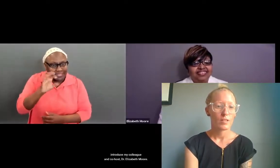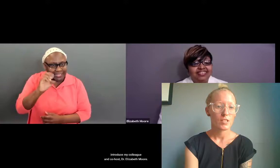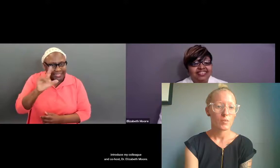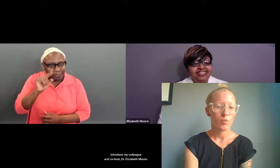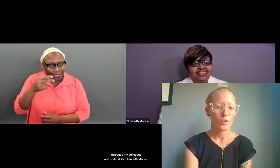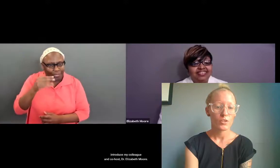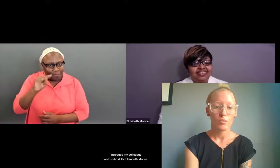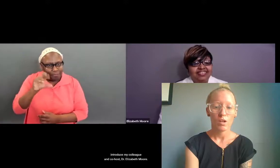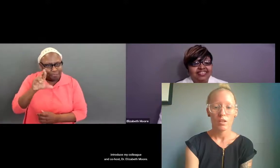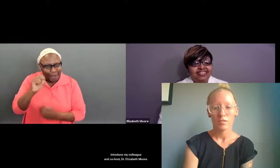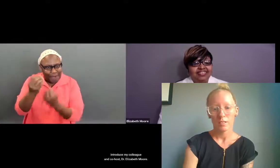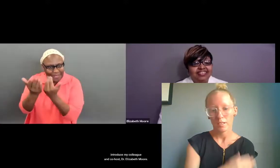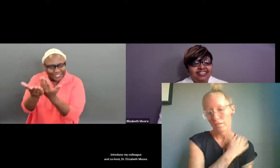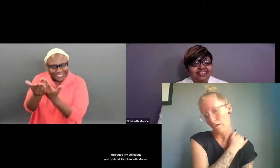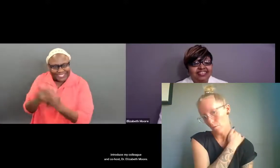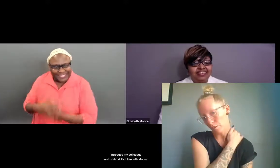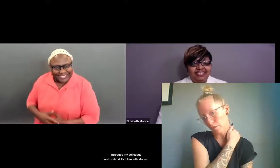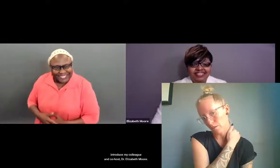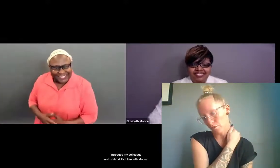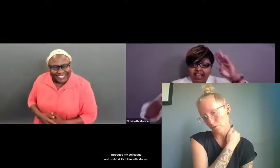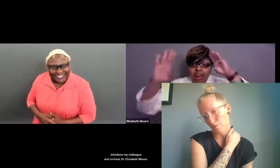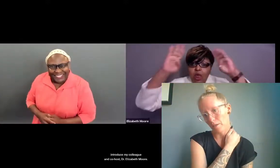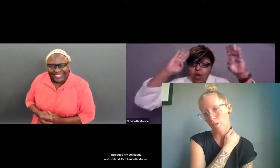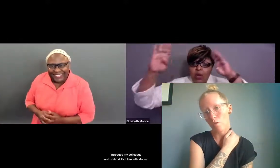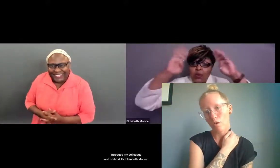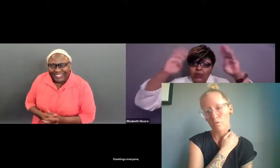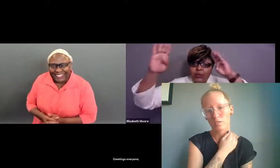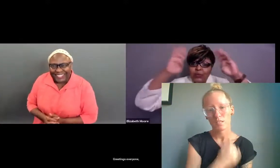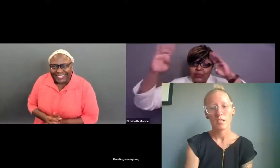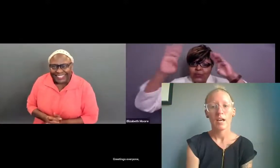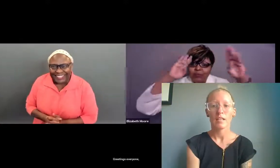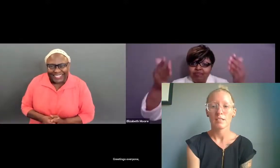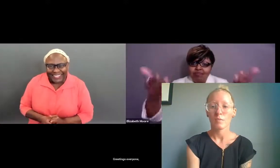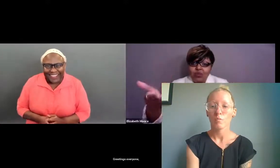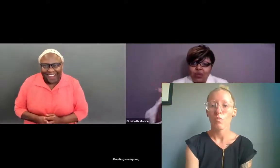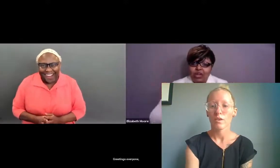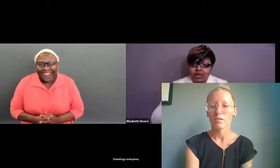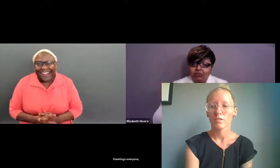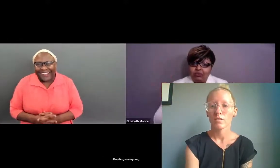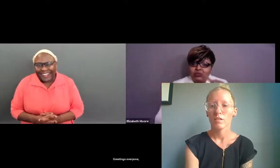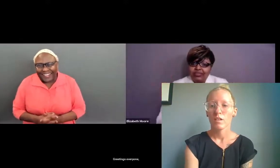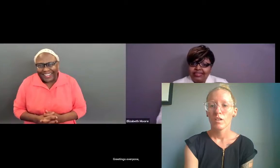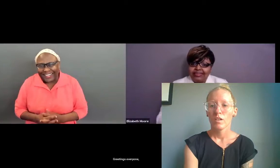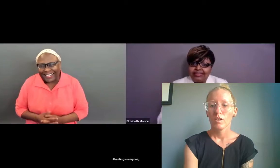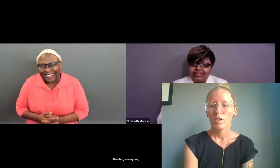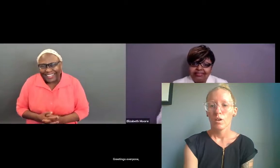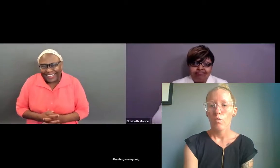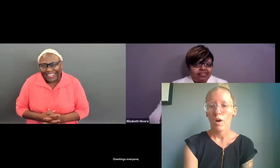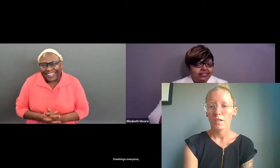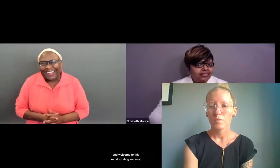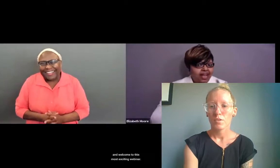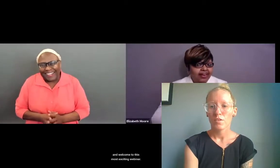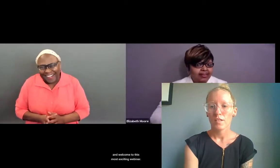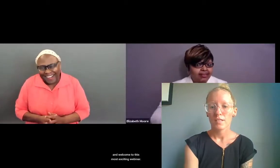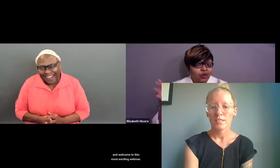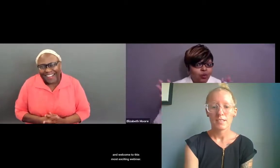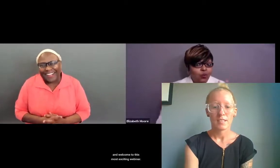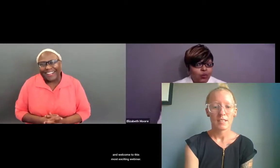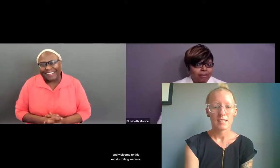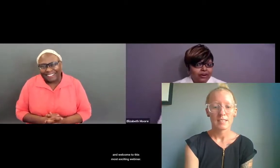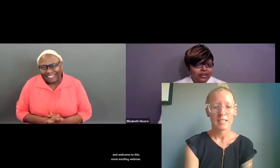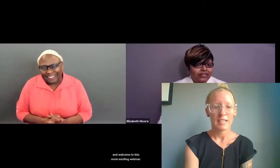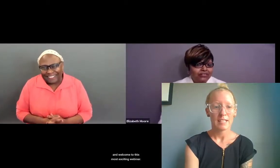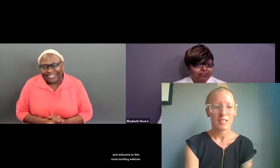We want to support you all, and I want to introduce my co-host, Elizabeth Moore. Welcome to